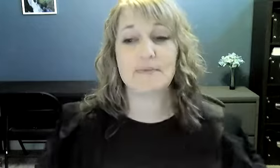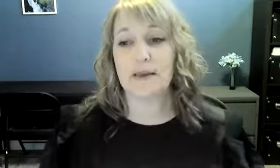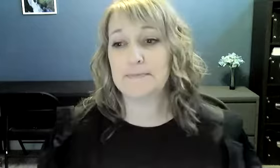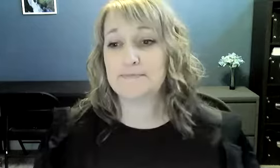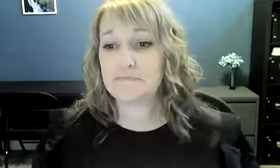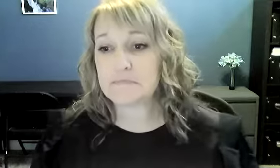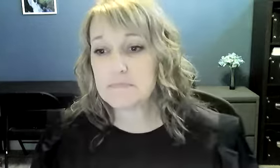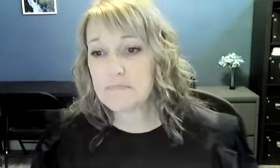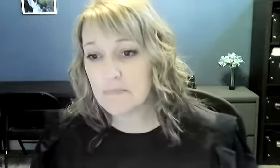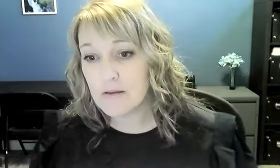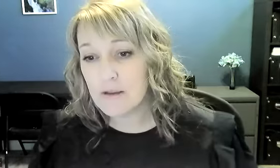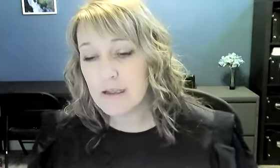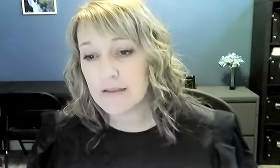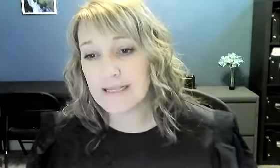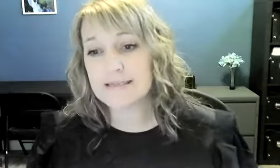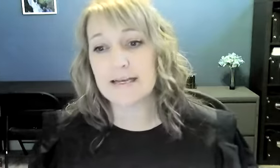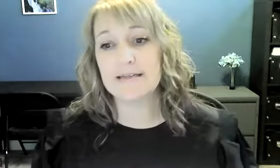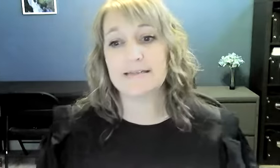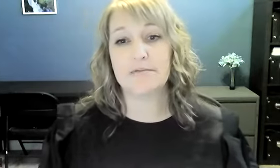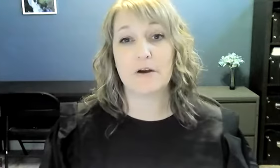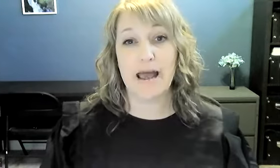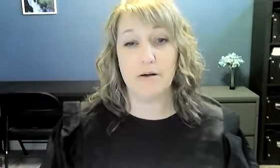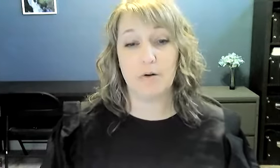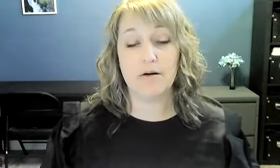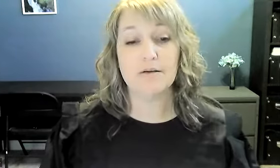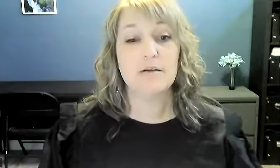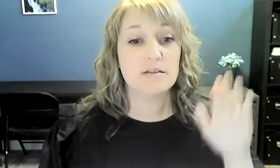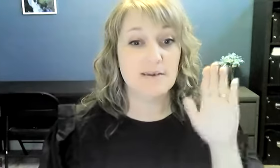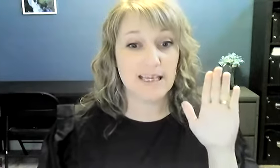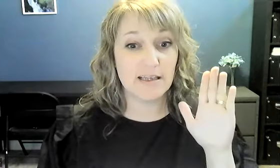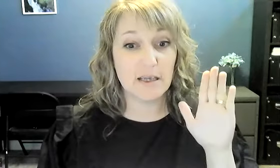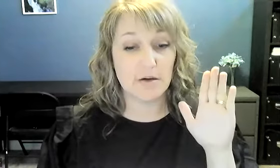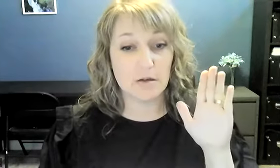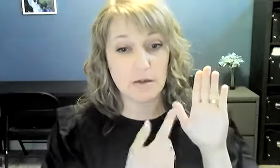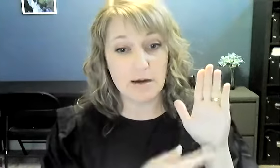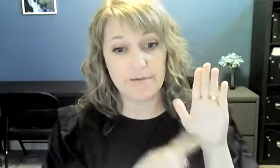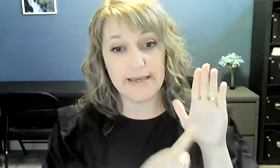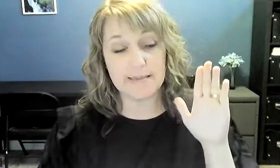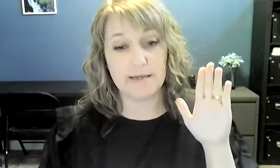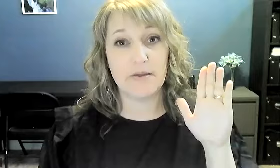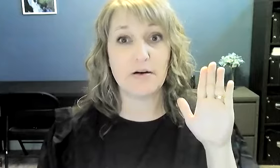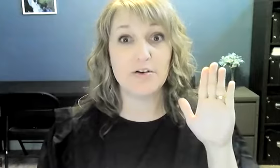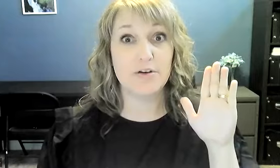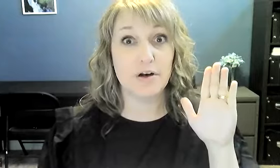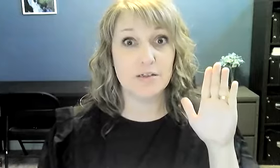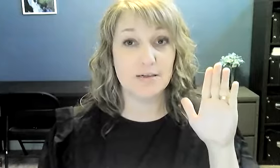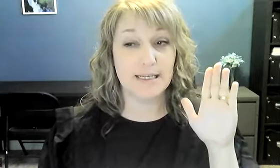Okay. The next sign is a sign for hour. So again, get your clock face up there on your non-dominant